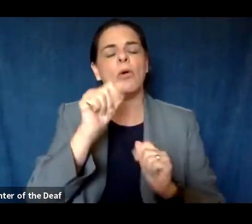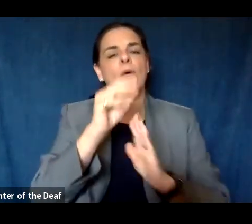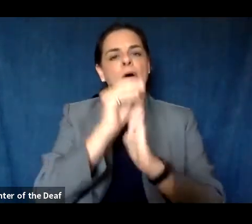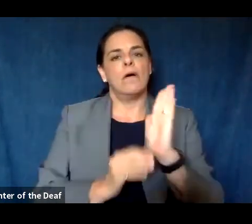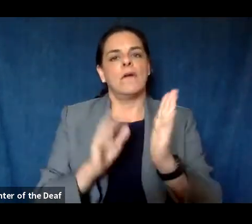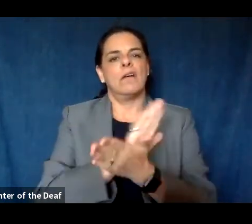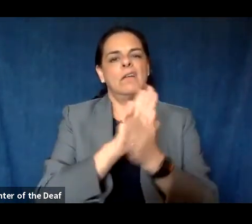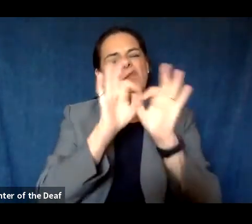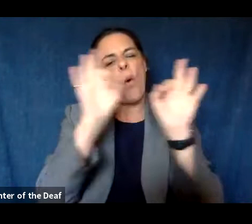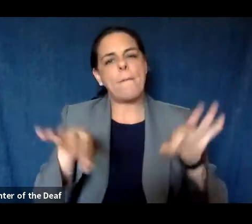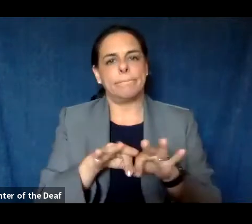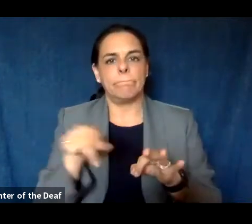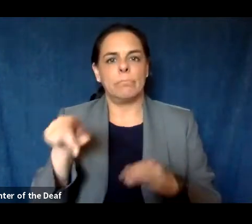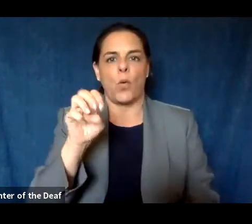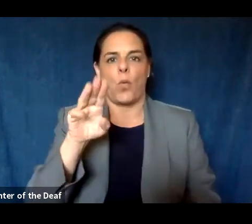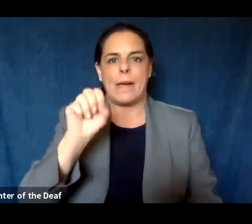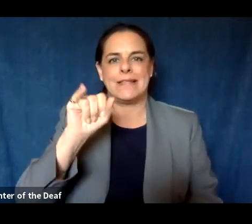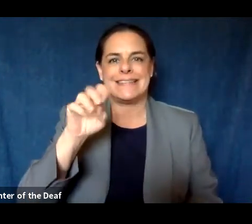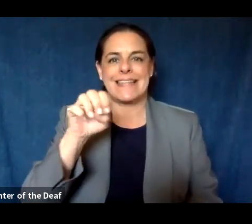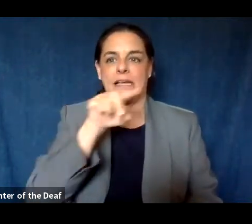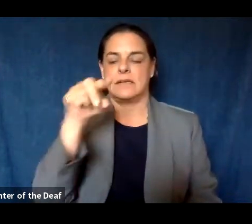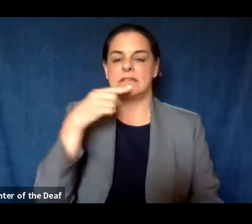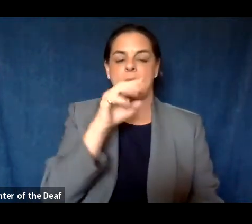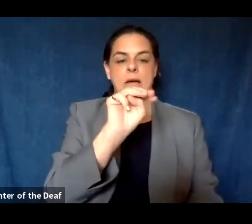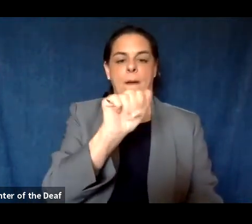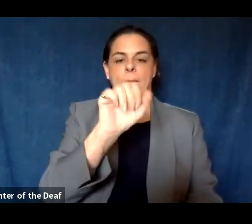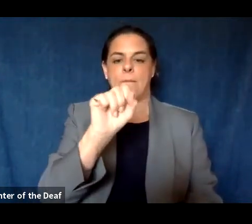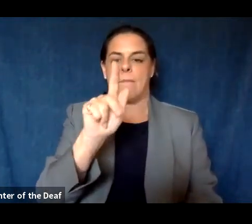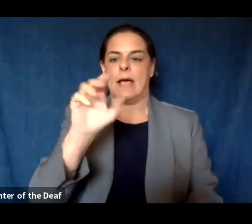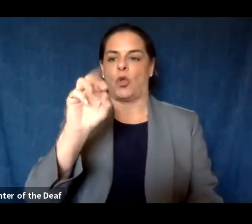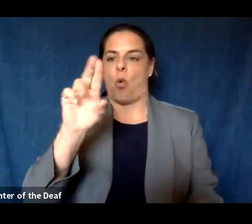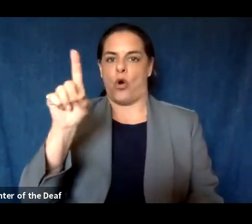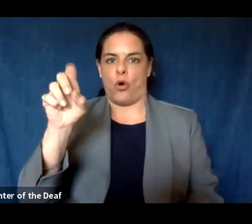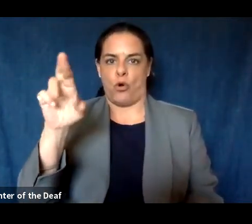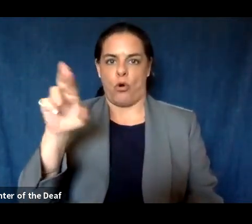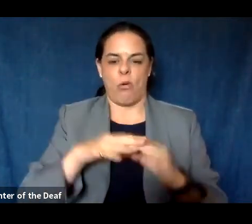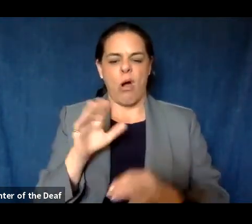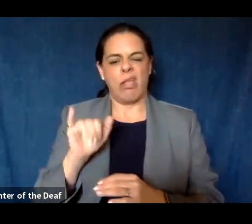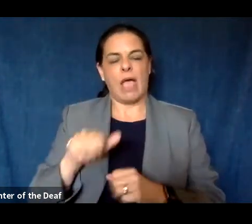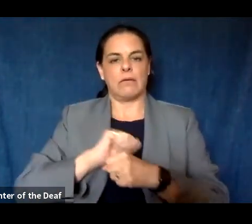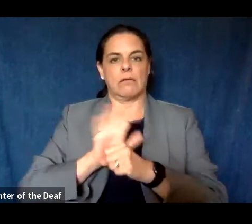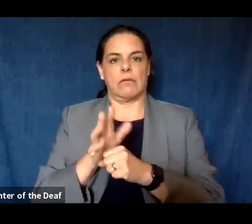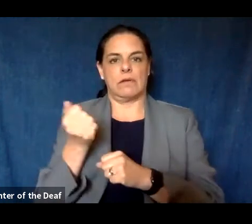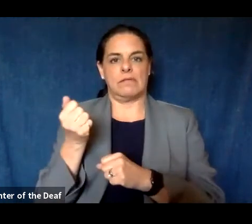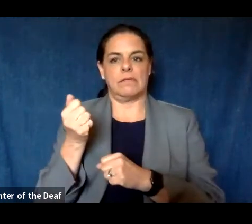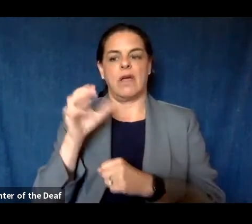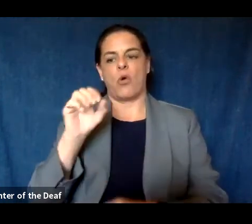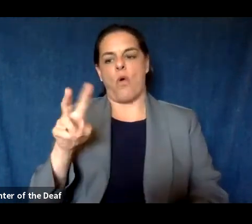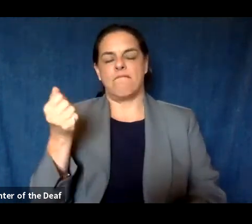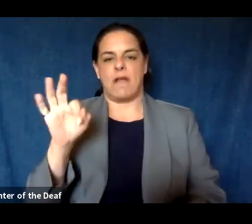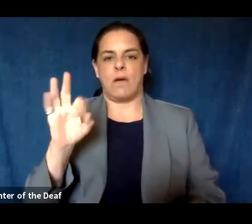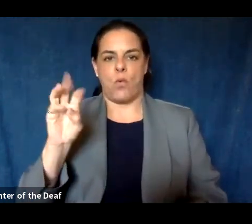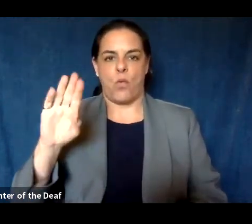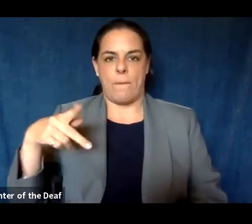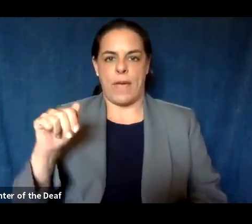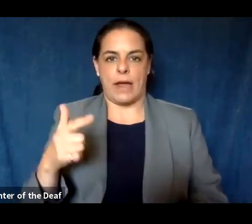our website. It's under mask order on our main COVID-19 webpage. As a point of